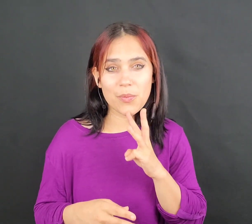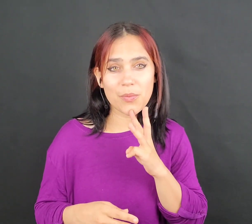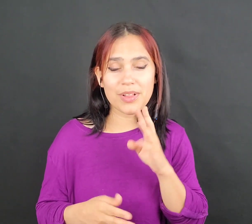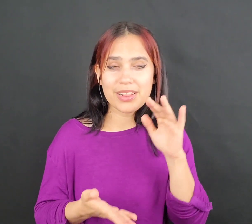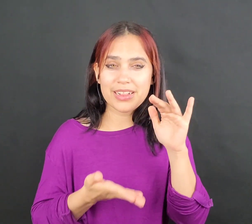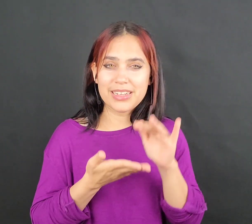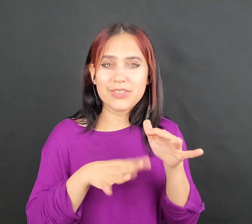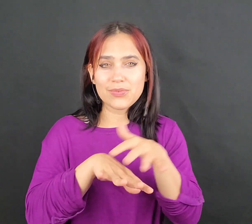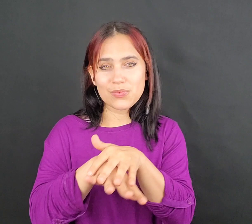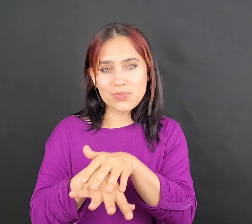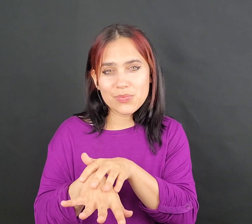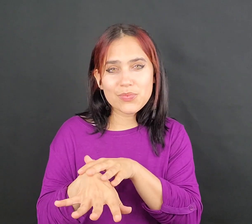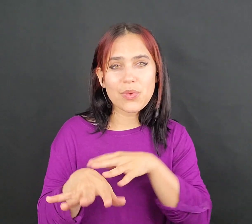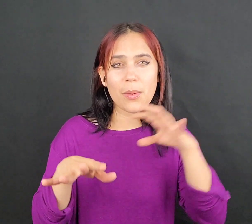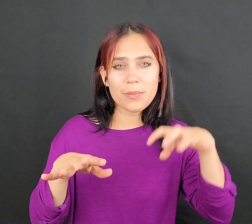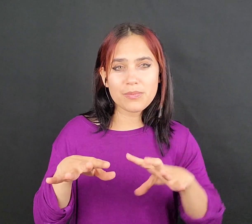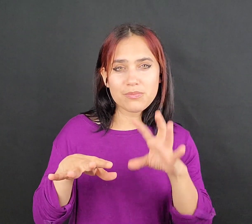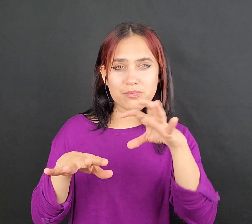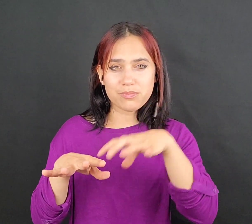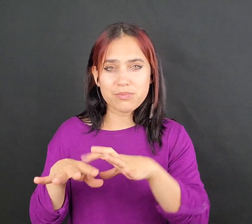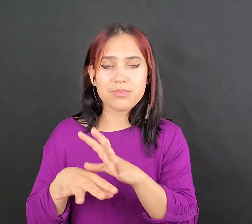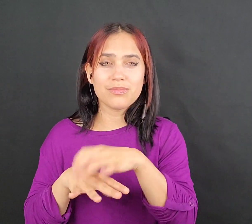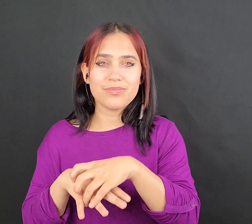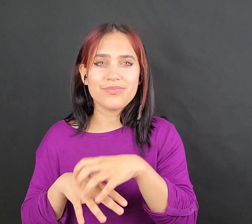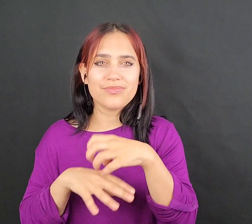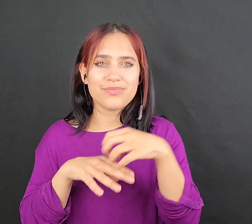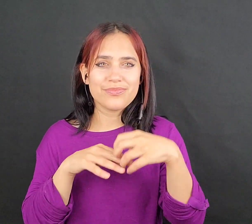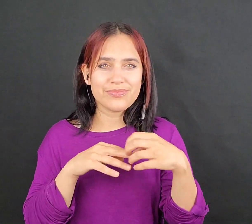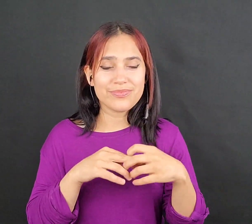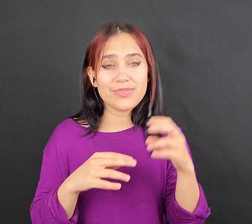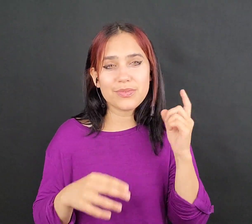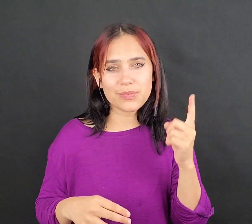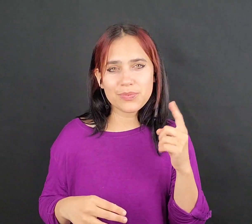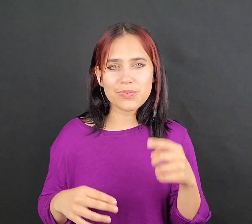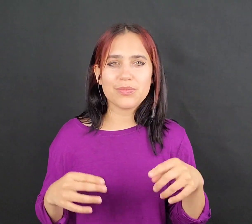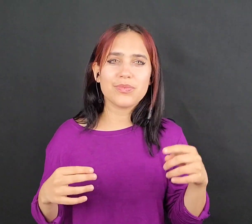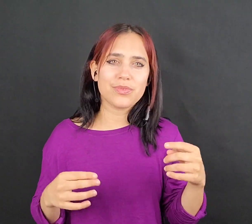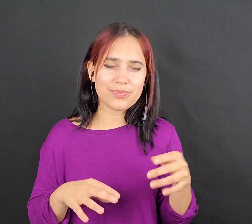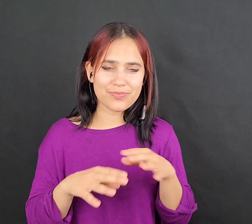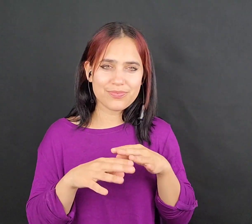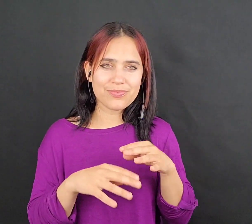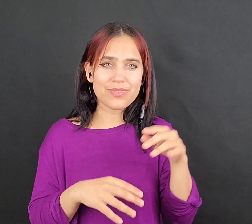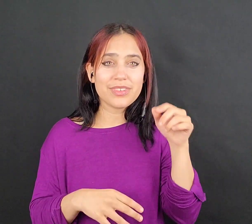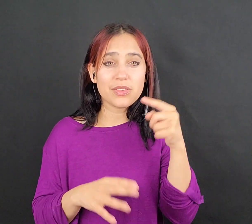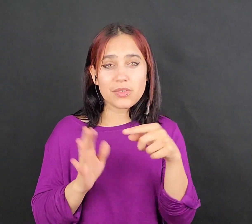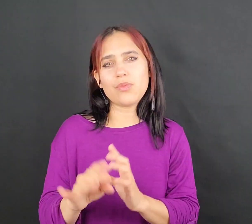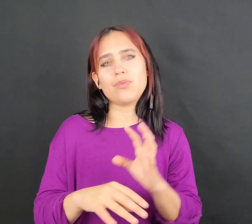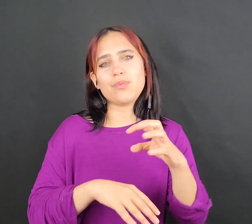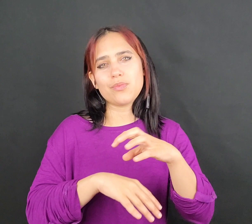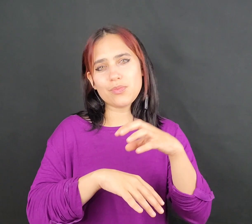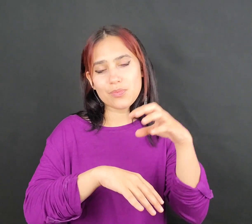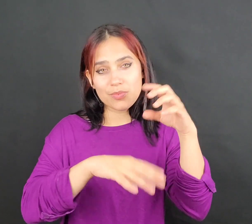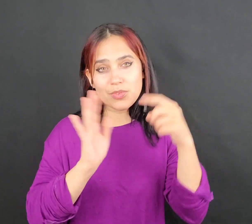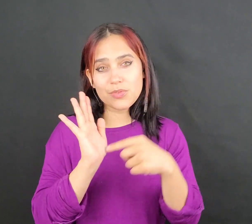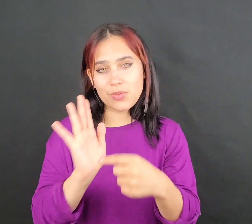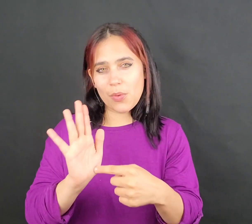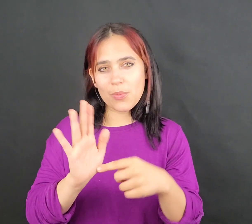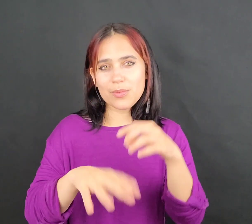roofs and caves. Soda straws in caves rarely grow more than a few millimeters a year, but may only average just 1/10